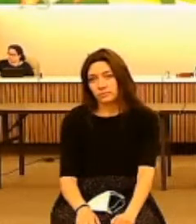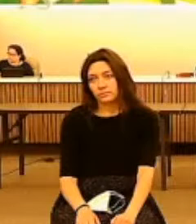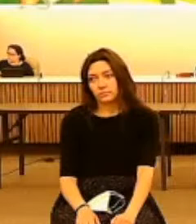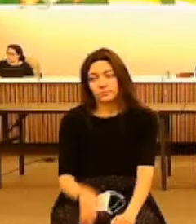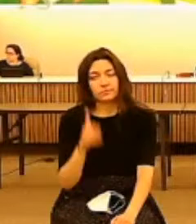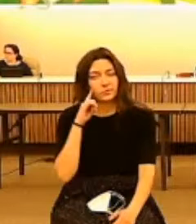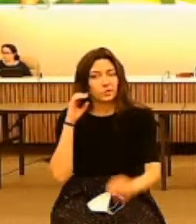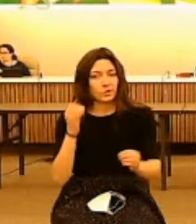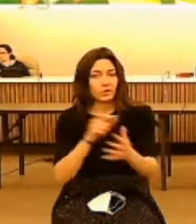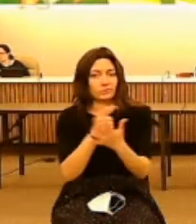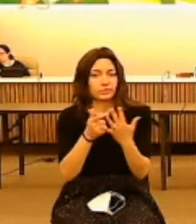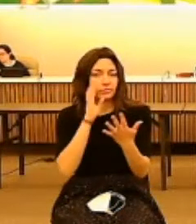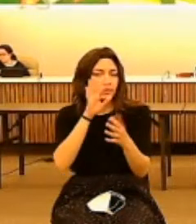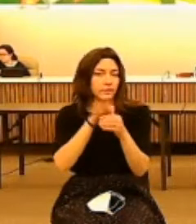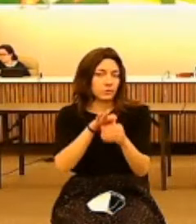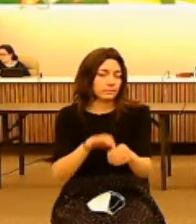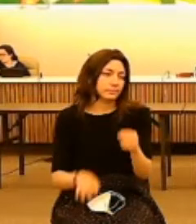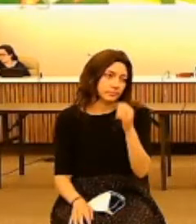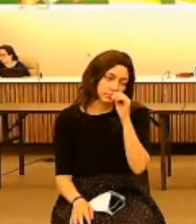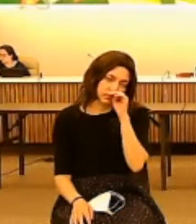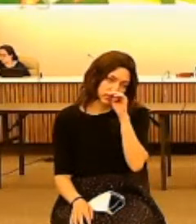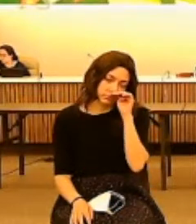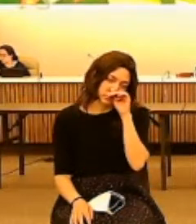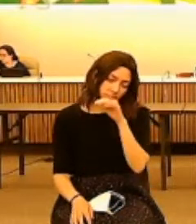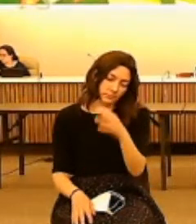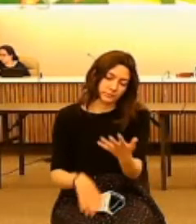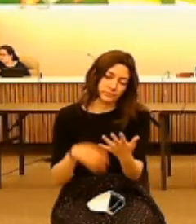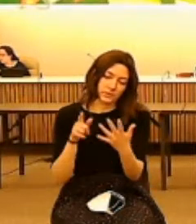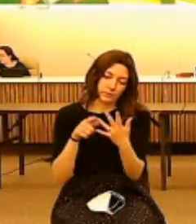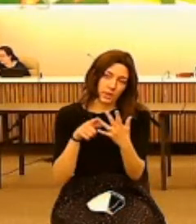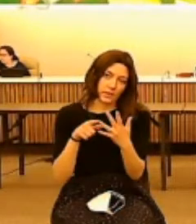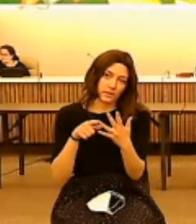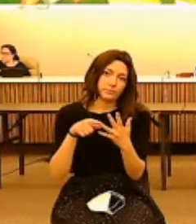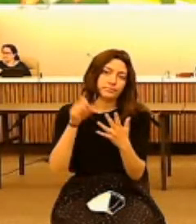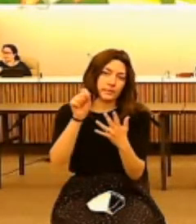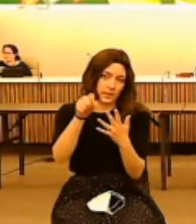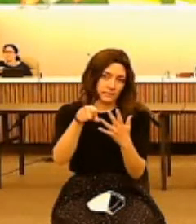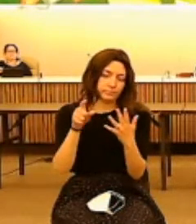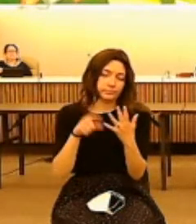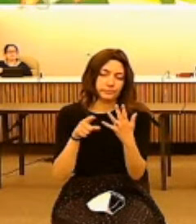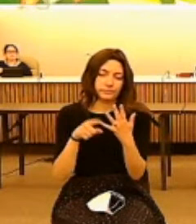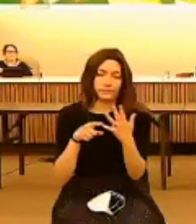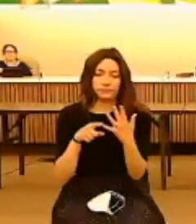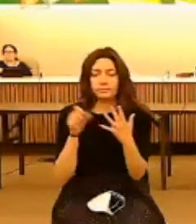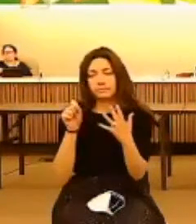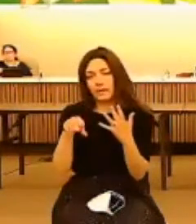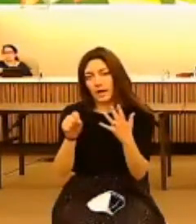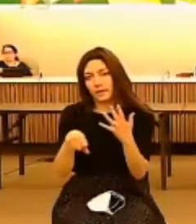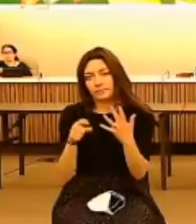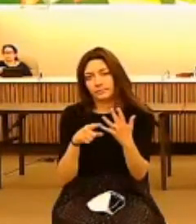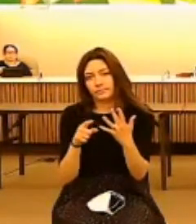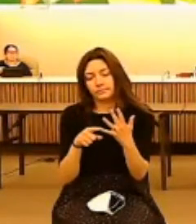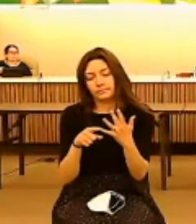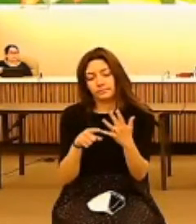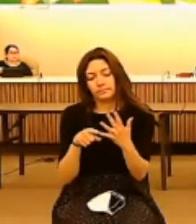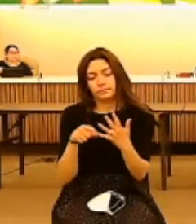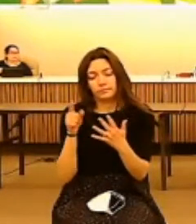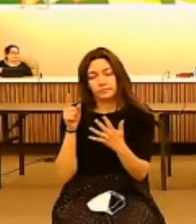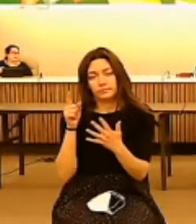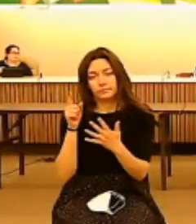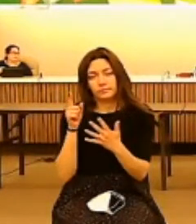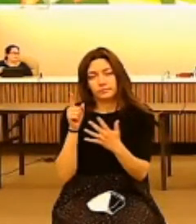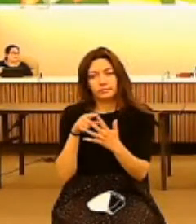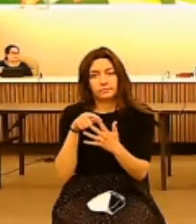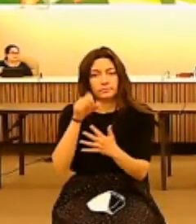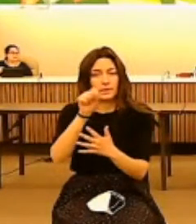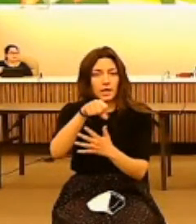Hearing none, please call the roll. Councilmember Safranik, Aye. Councilmember Bolsner, Aye. Councilmember